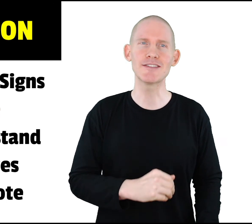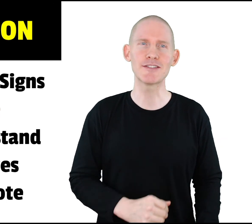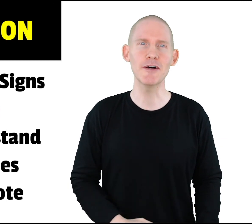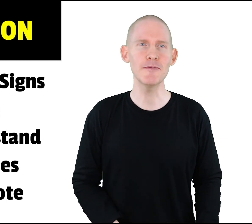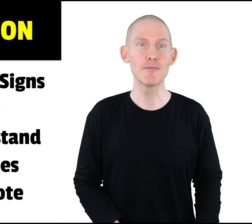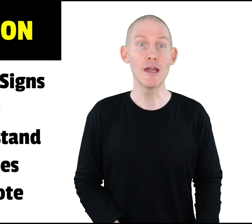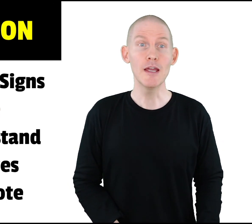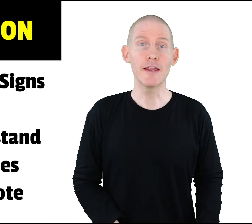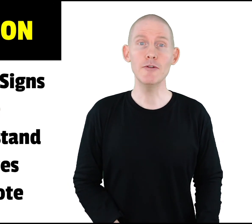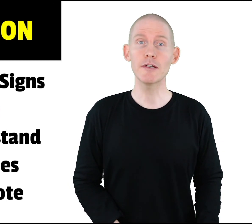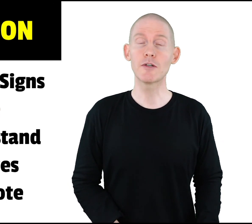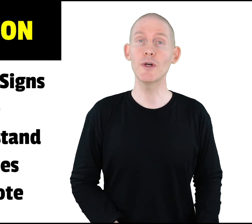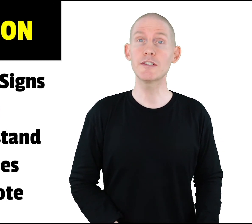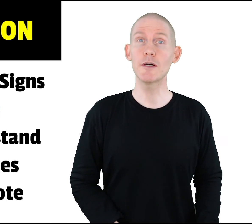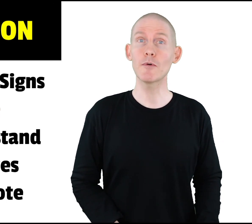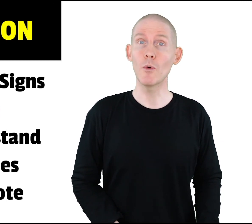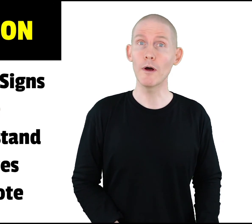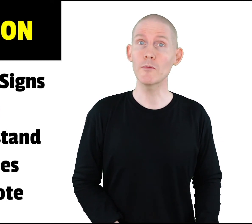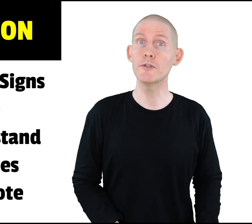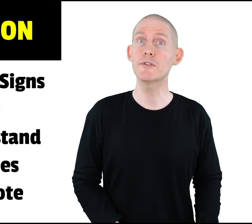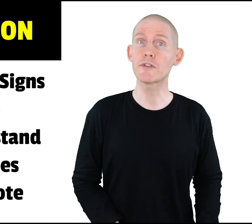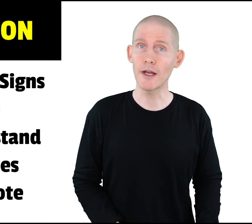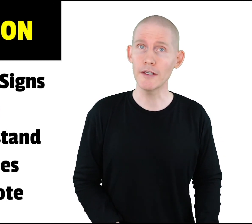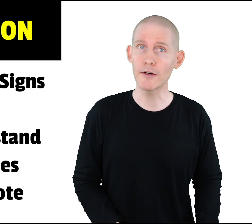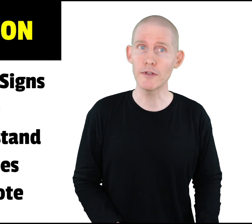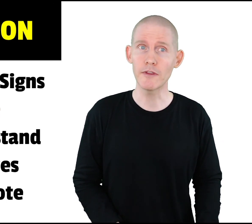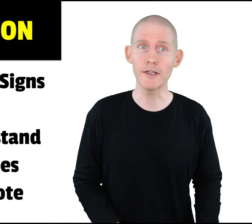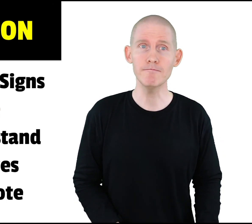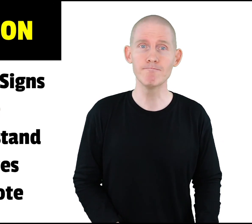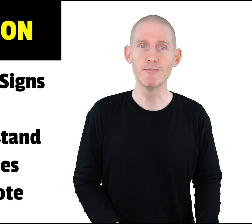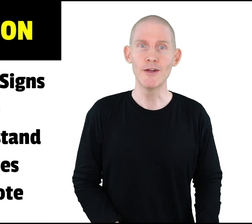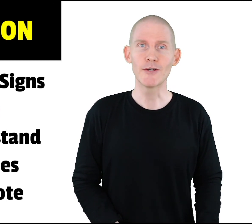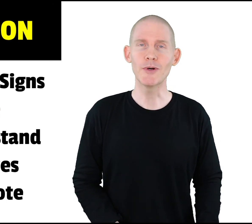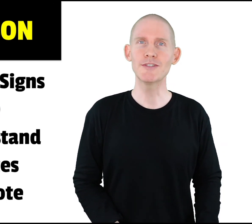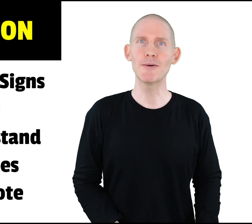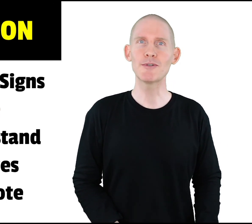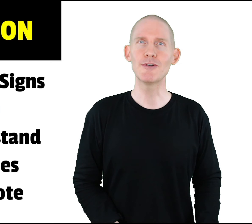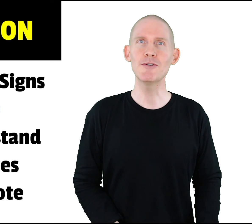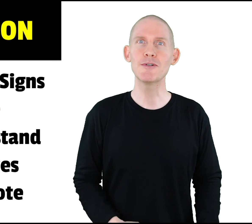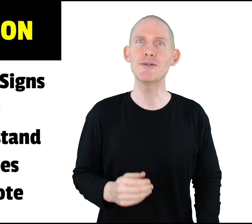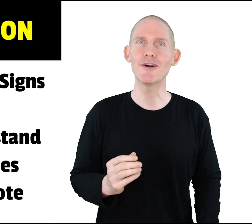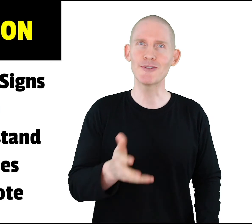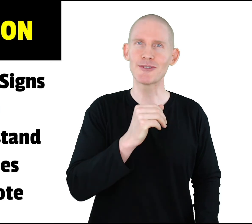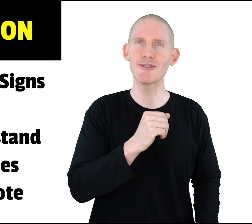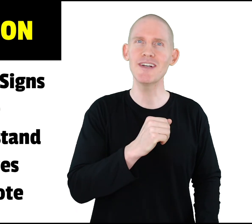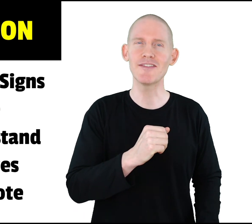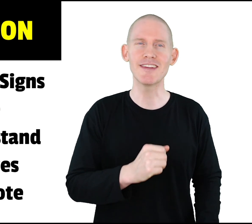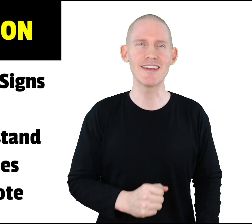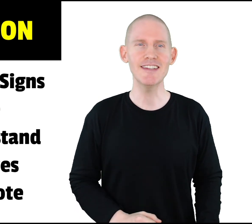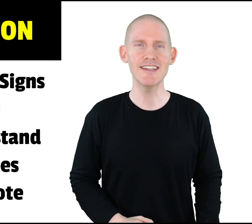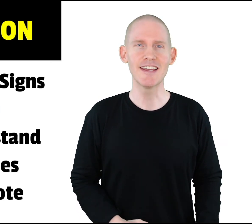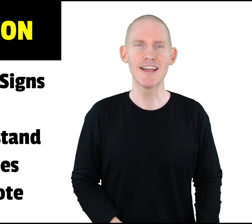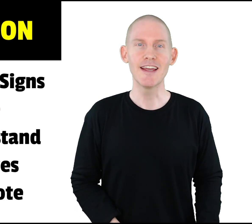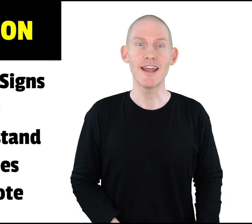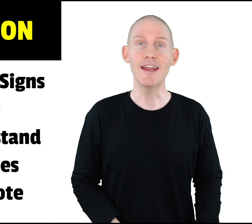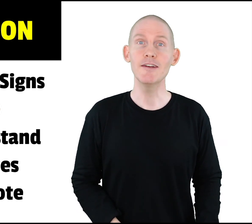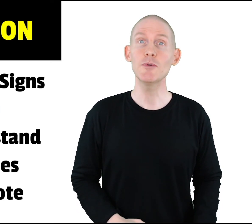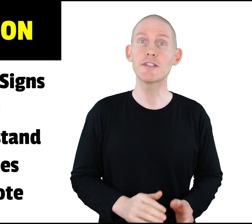stuff. Then you had quiz number 1 where you signed everything. Quiz number 2 where you understood everything. And we